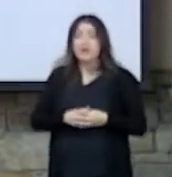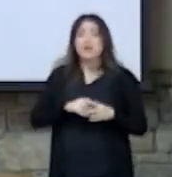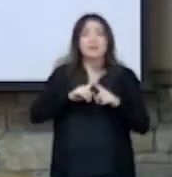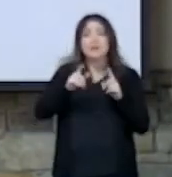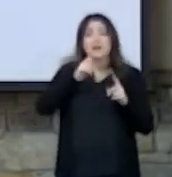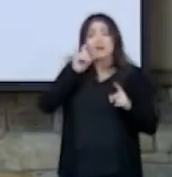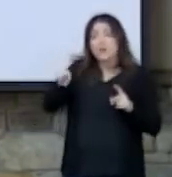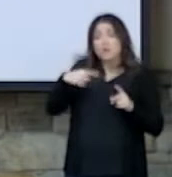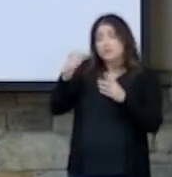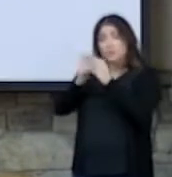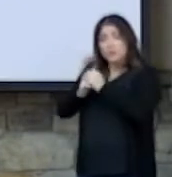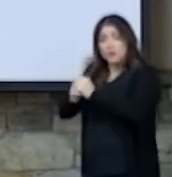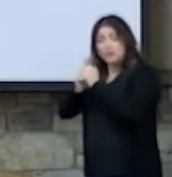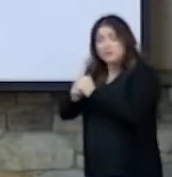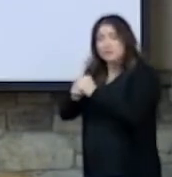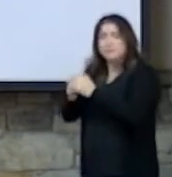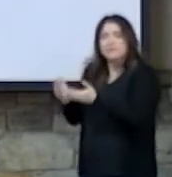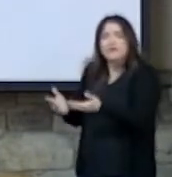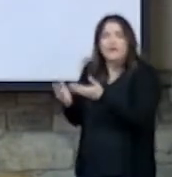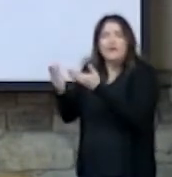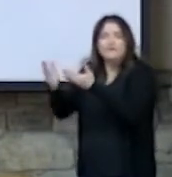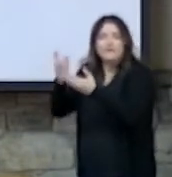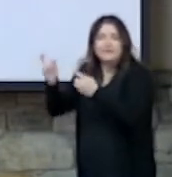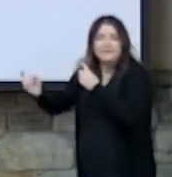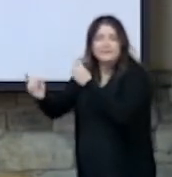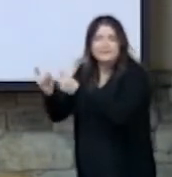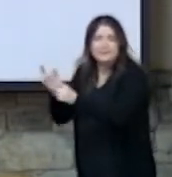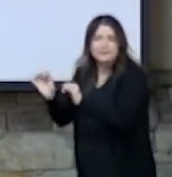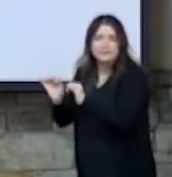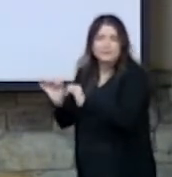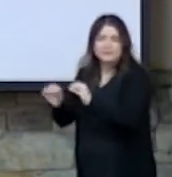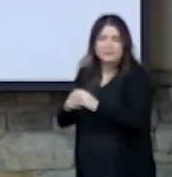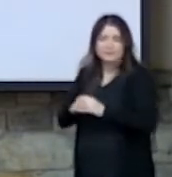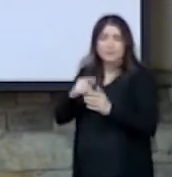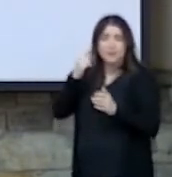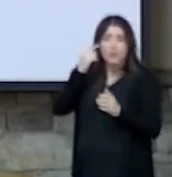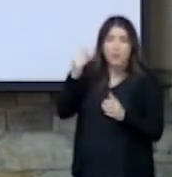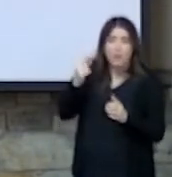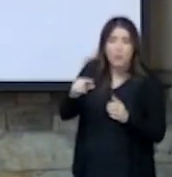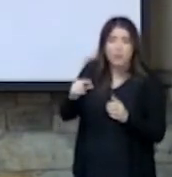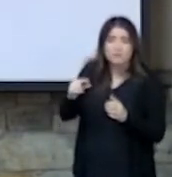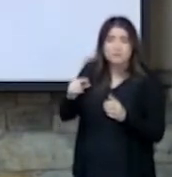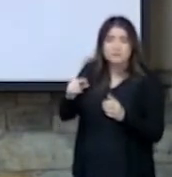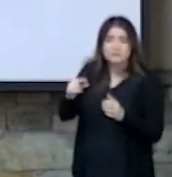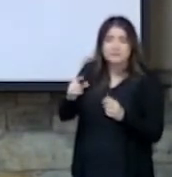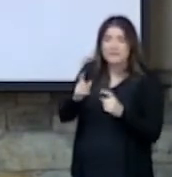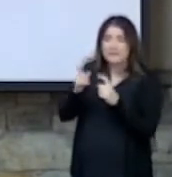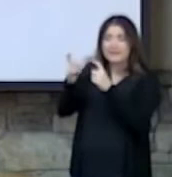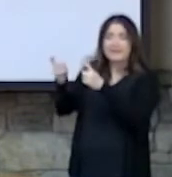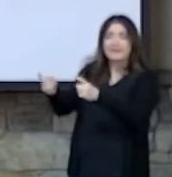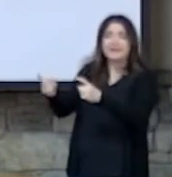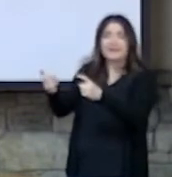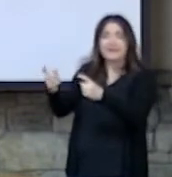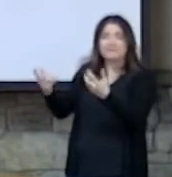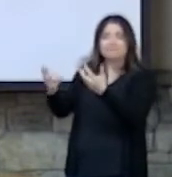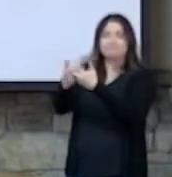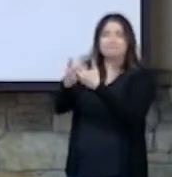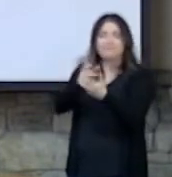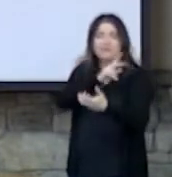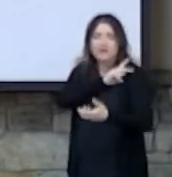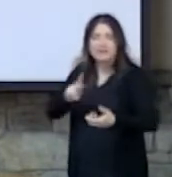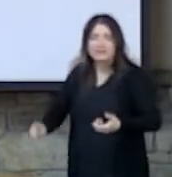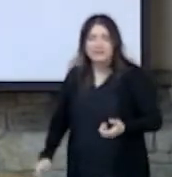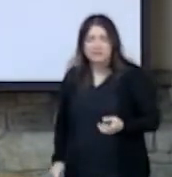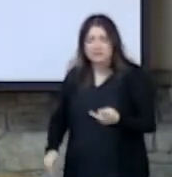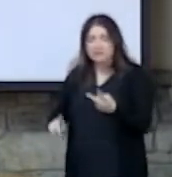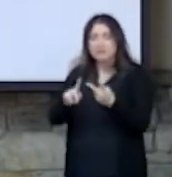didn't just worship Him, they offered gifts to Him. Gold, a gift fit for a king.